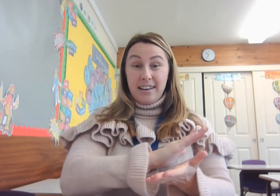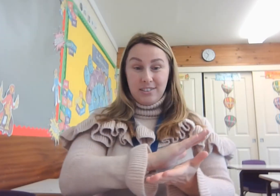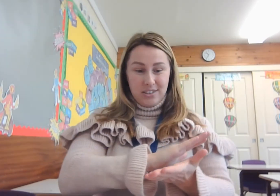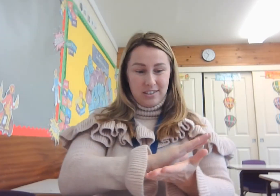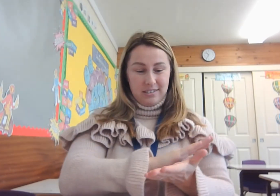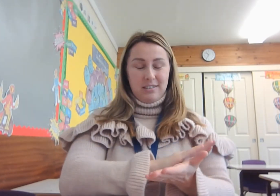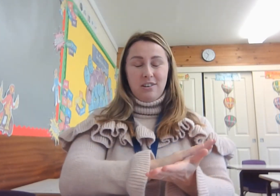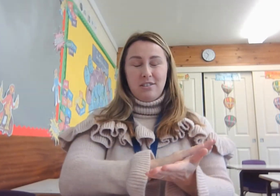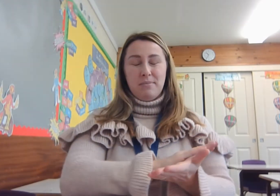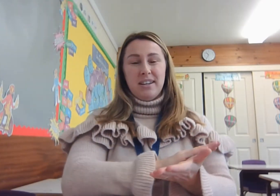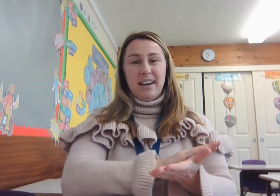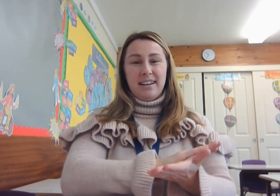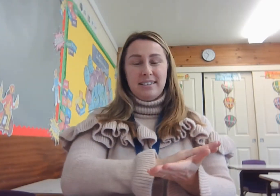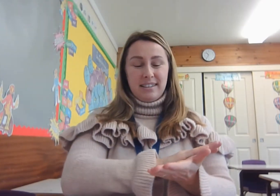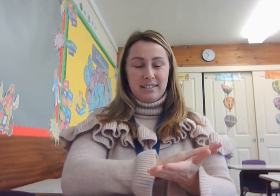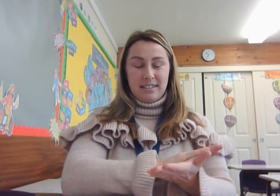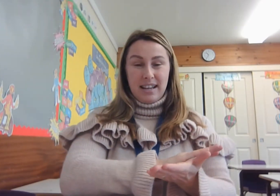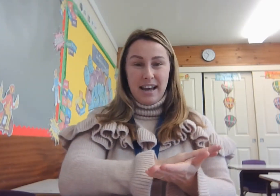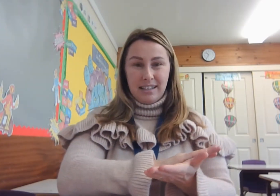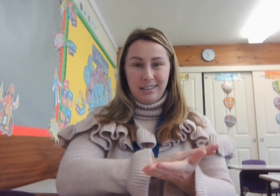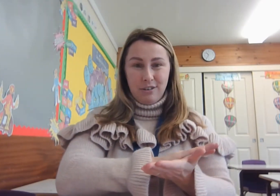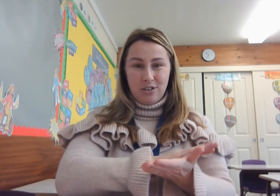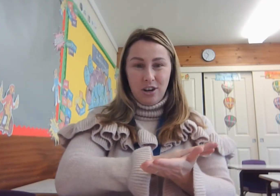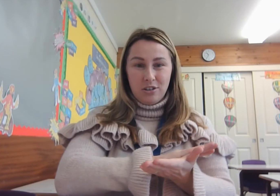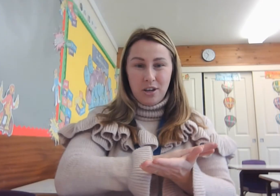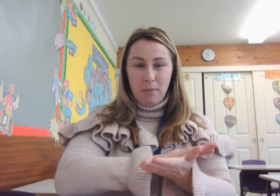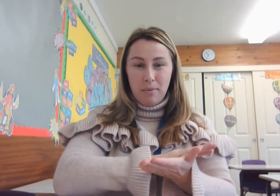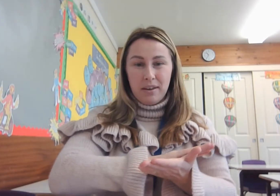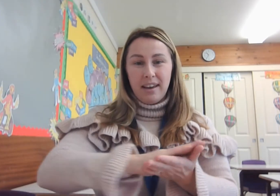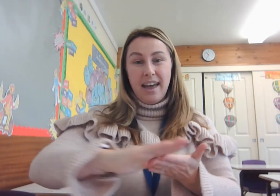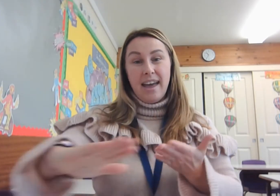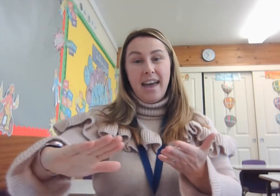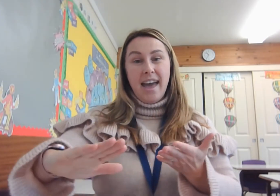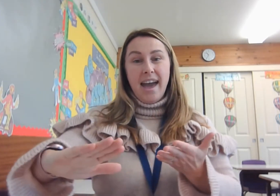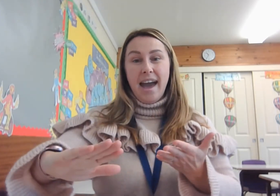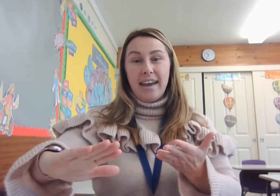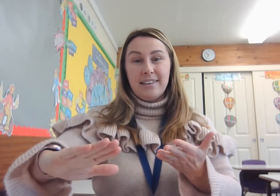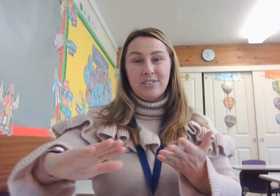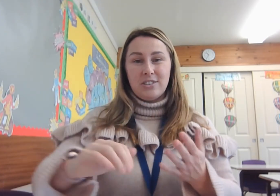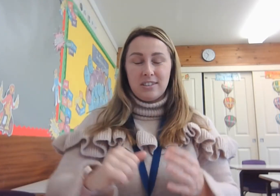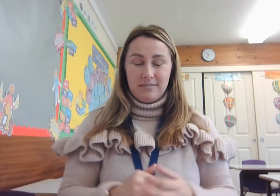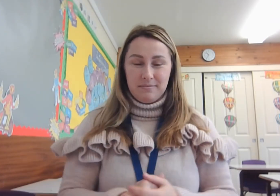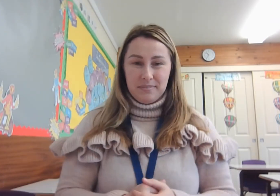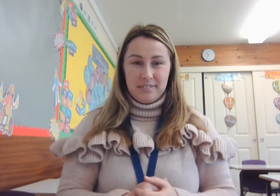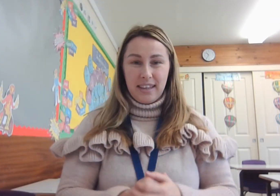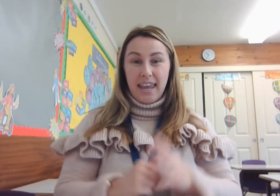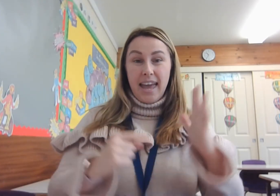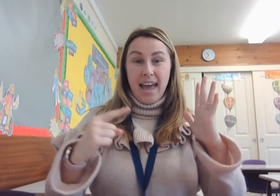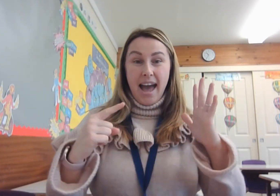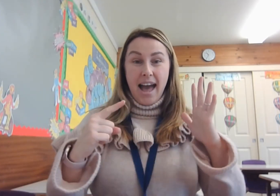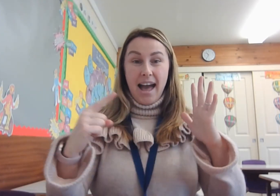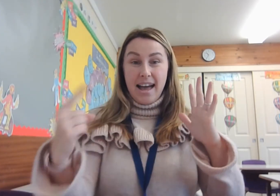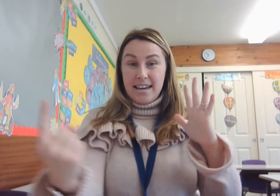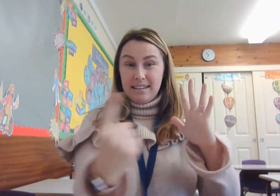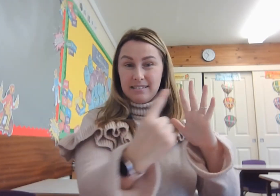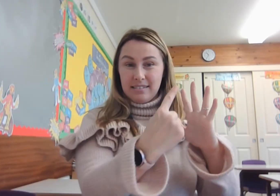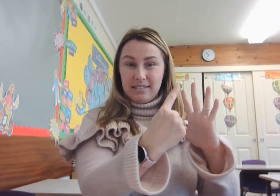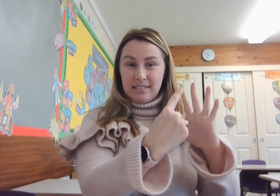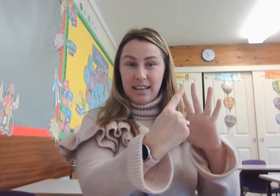H. Your dominant hand sliding across your top. H. I.